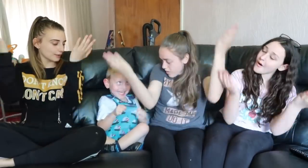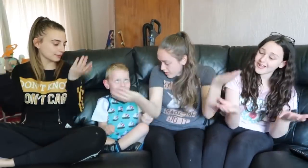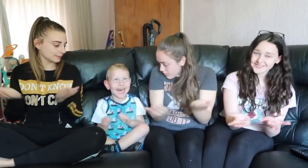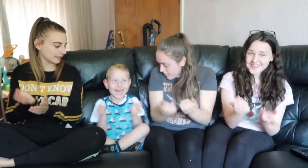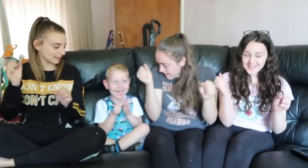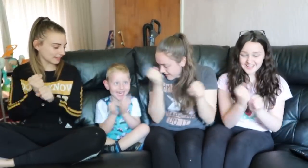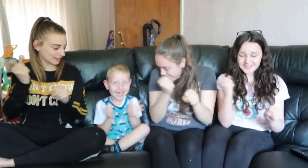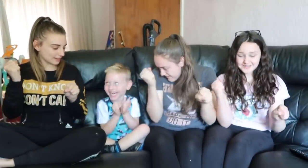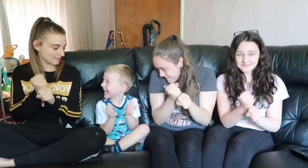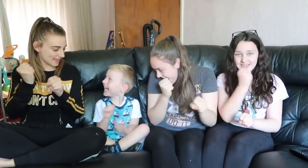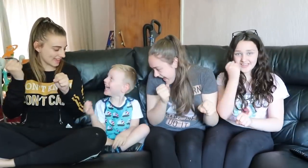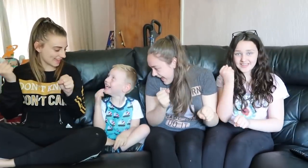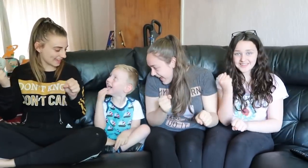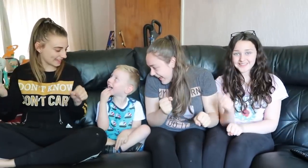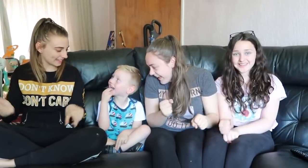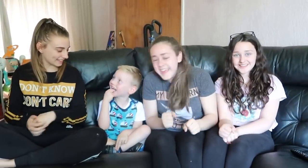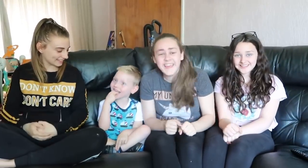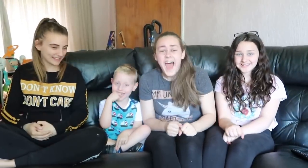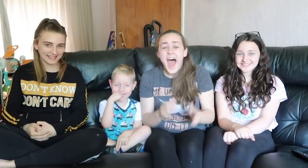world could be. A